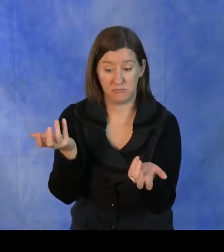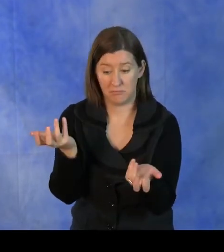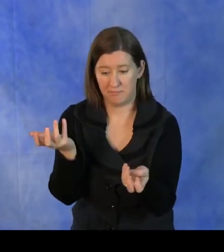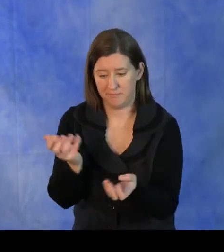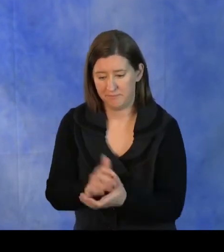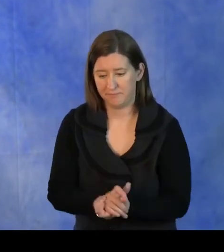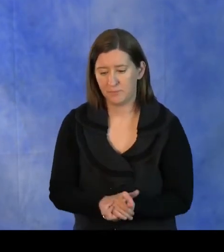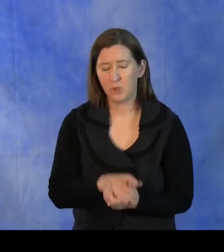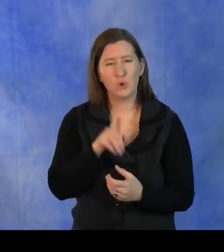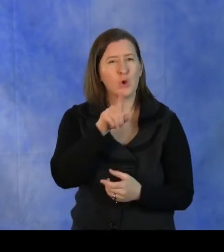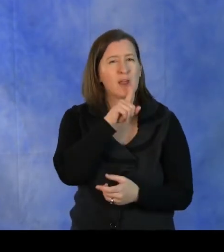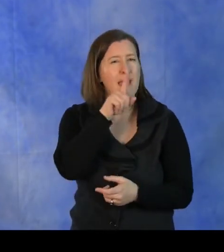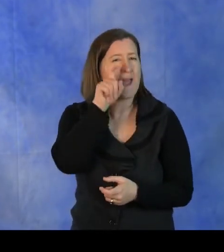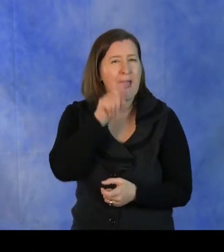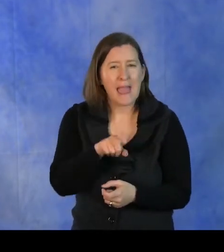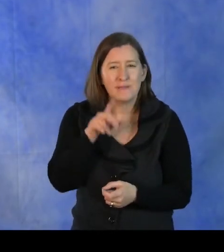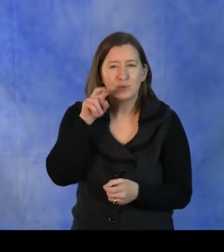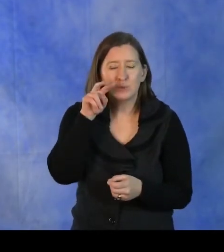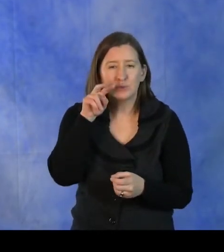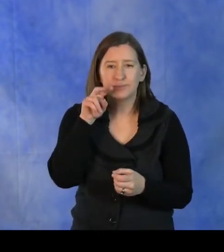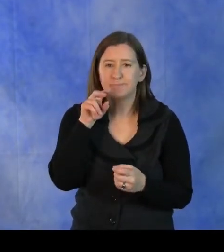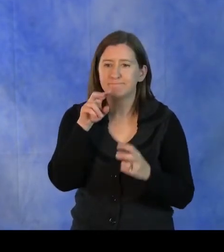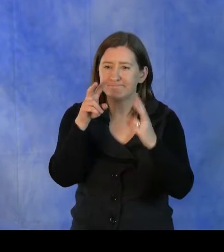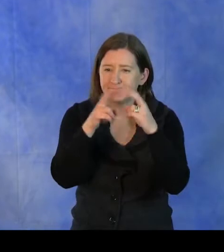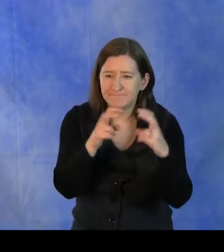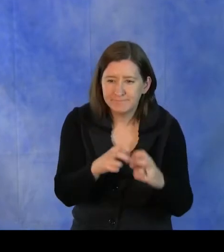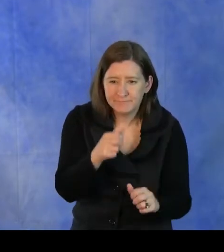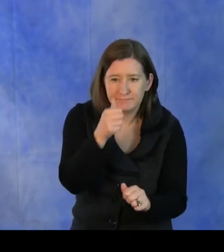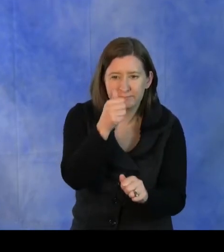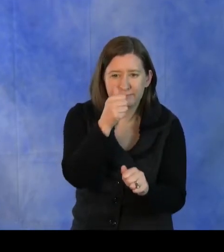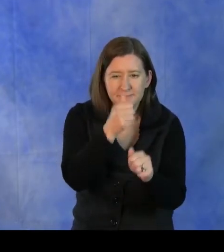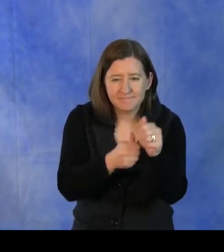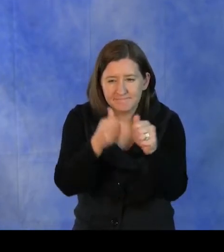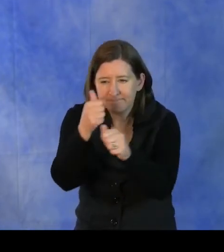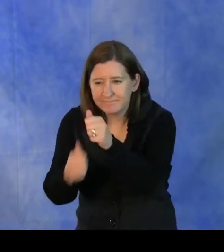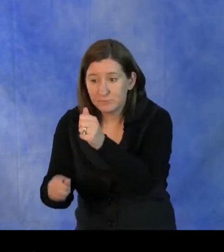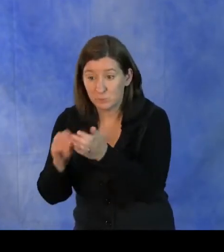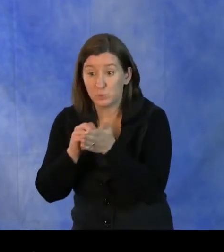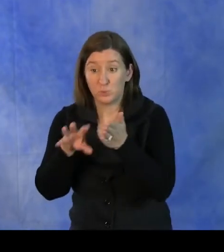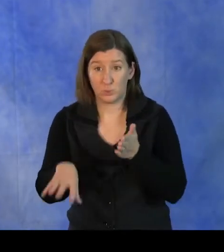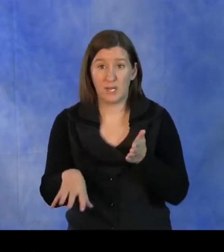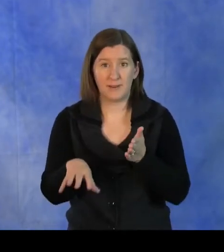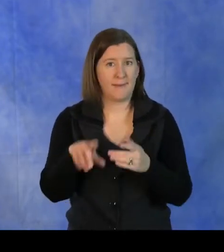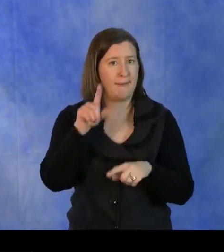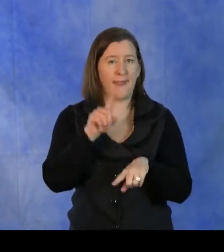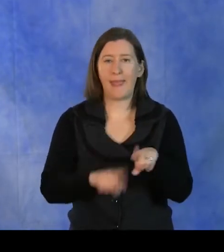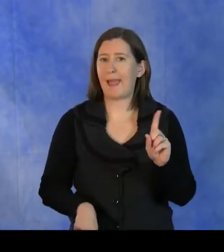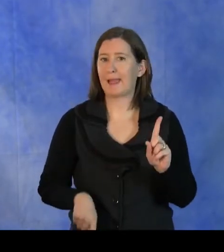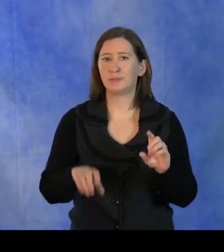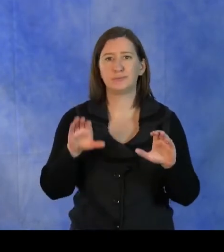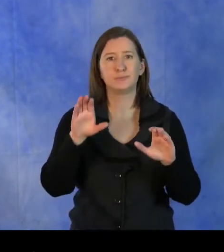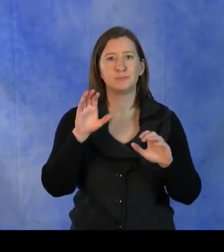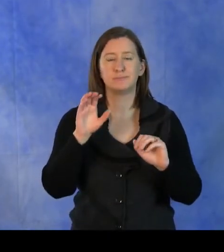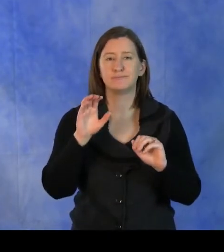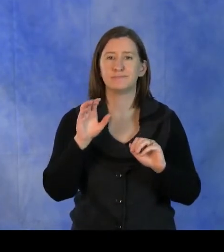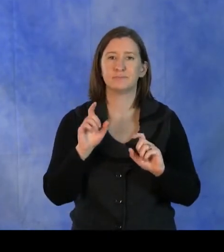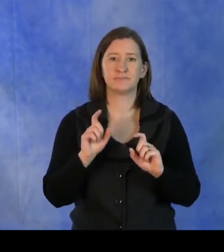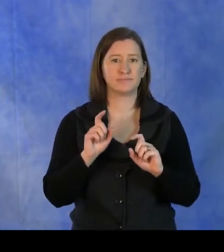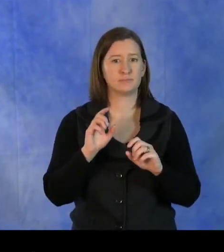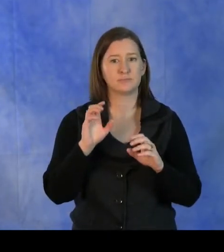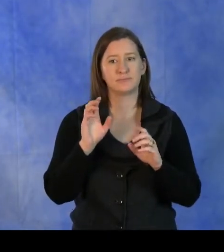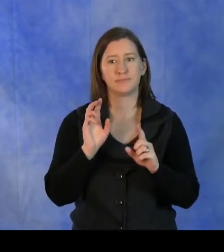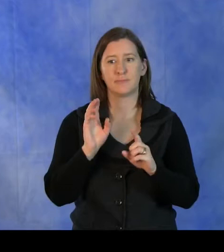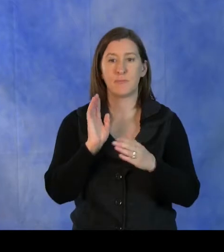how would you make that fit with those students? You really have to assess each student individually.